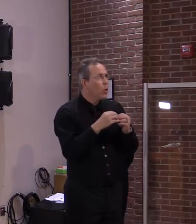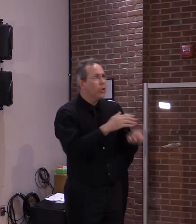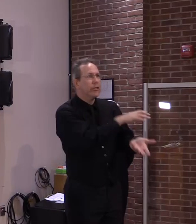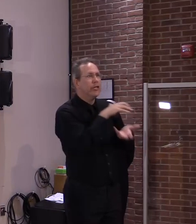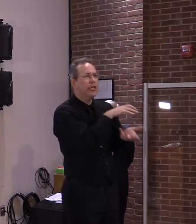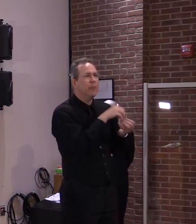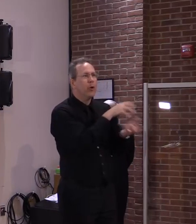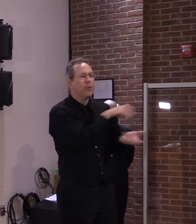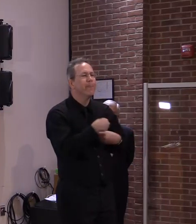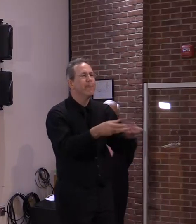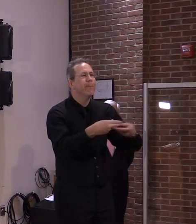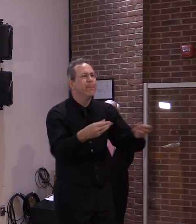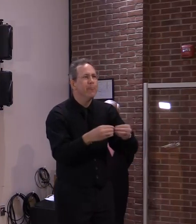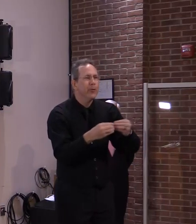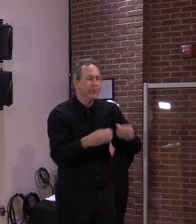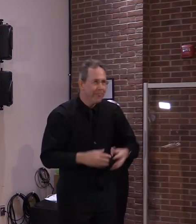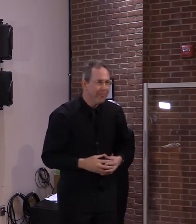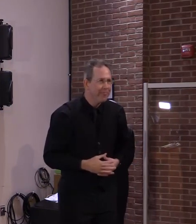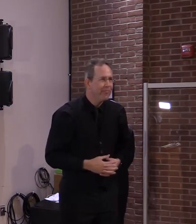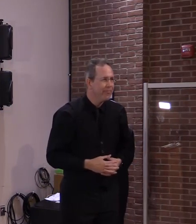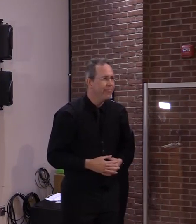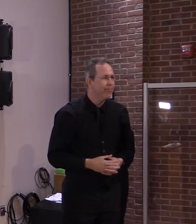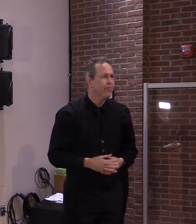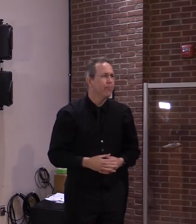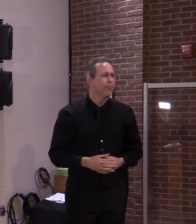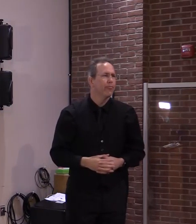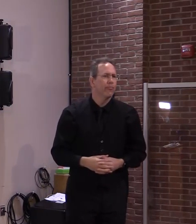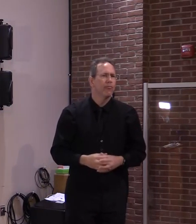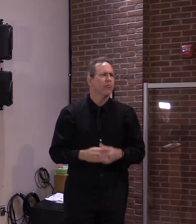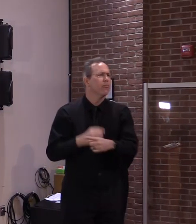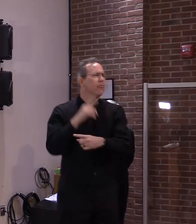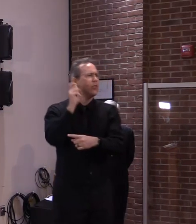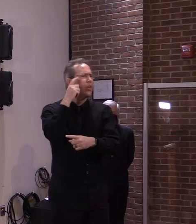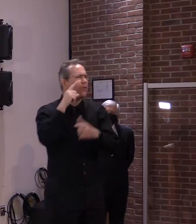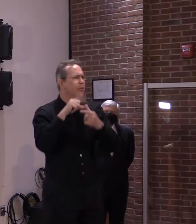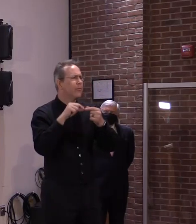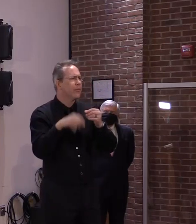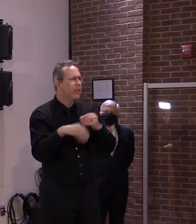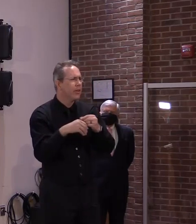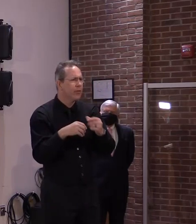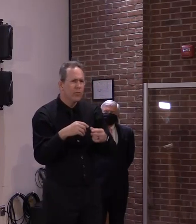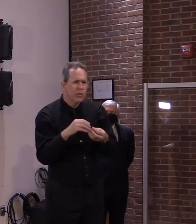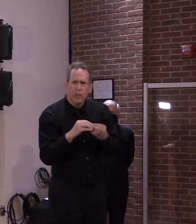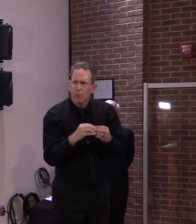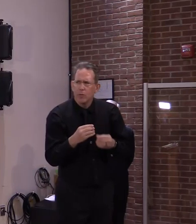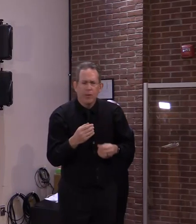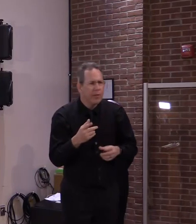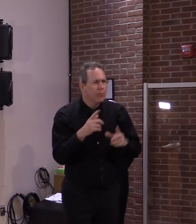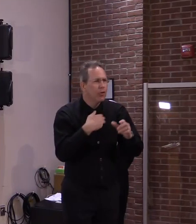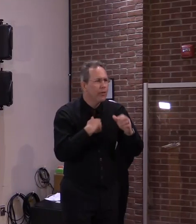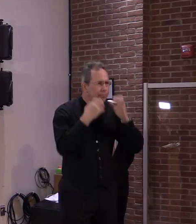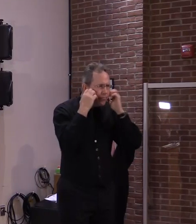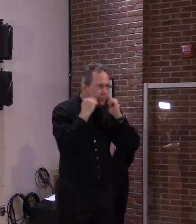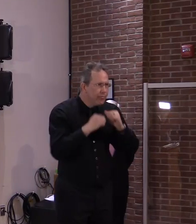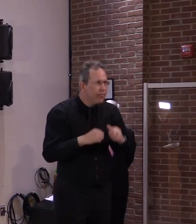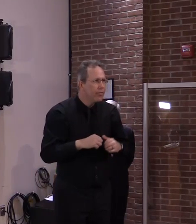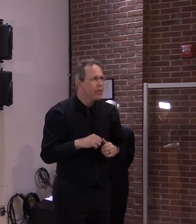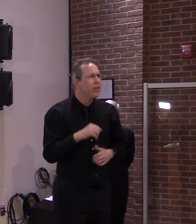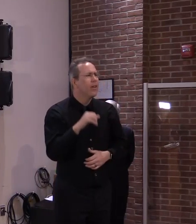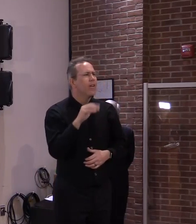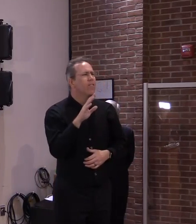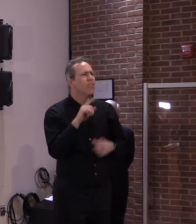Okay, great. And Governor, what was the, you mentioned, what was the figure you used? 5,000 to 6,000 more doses next week